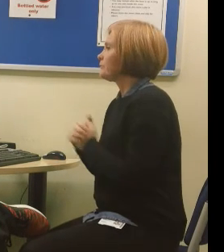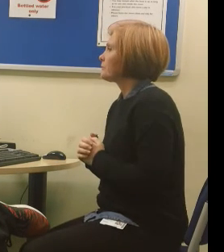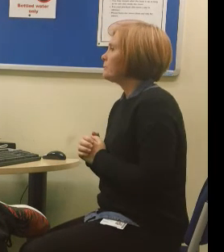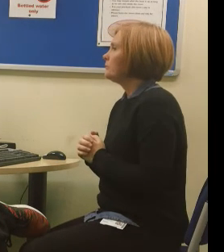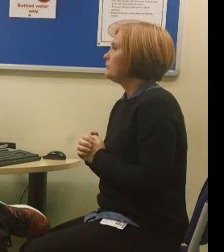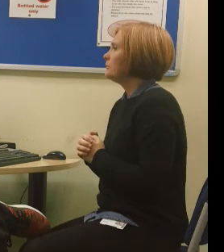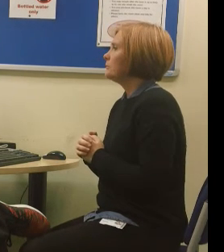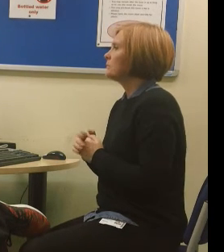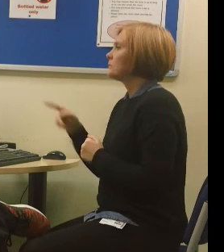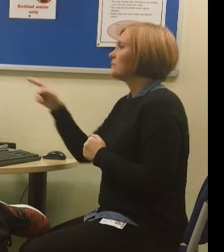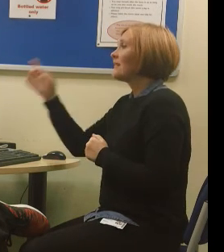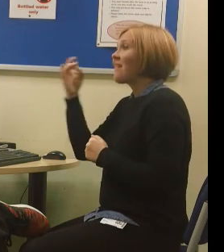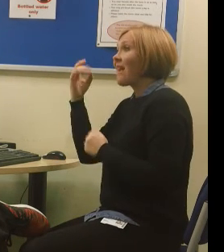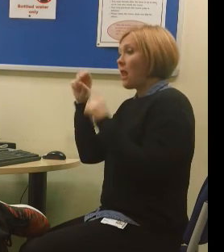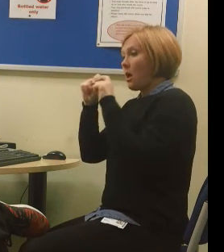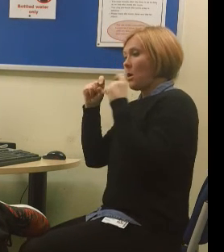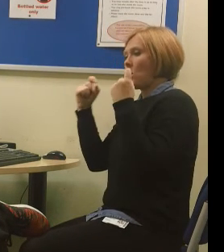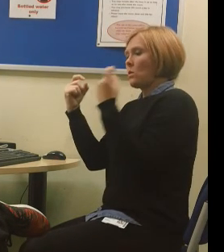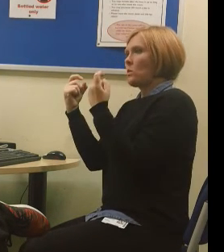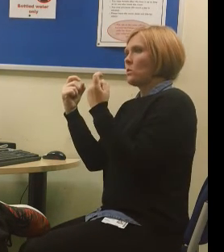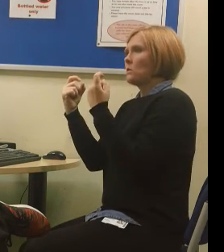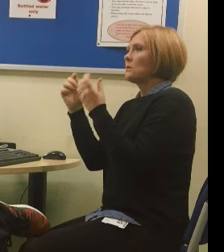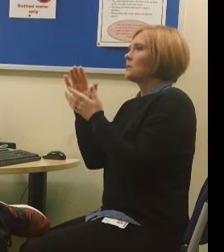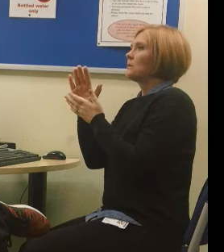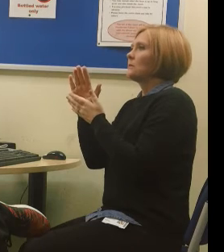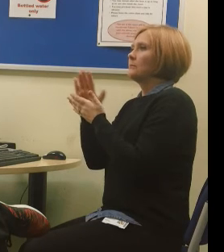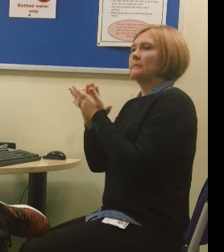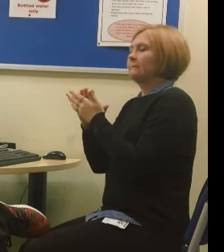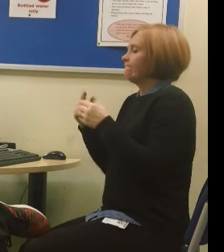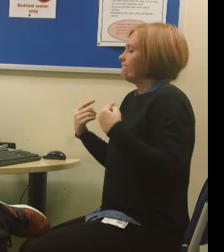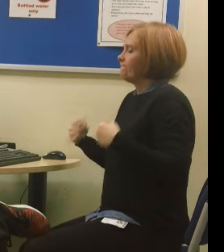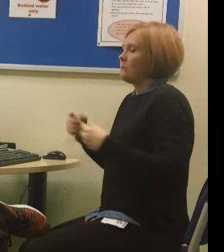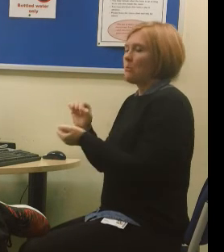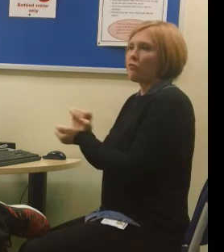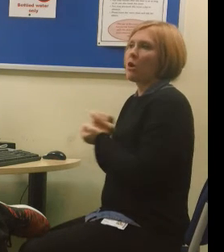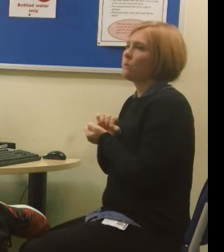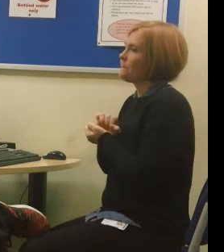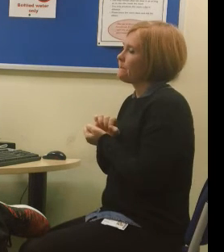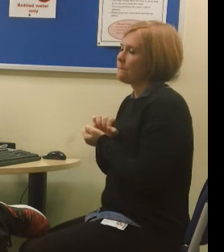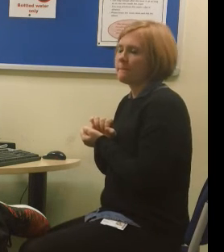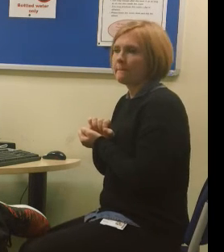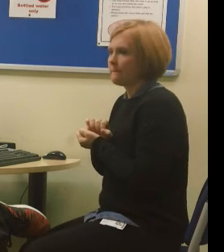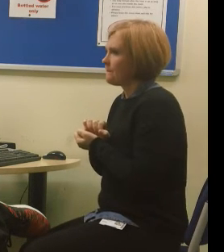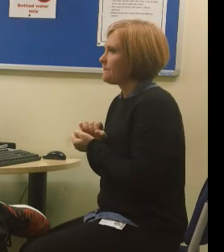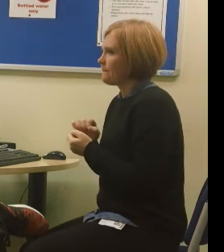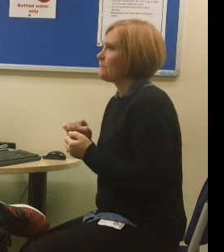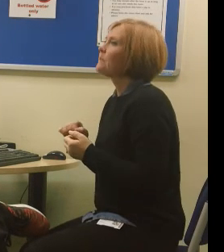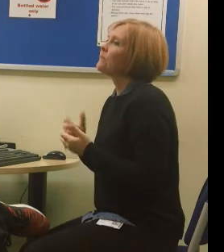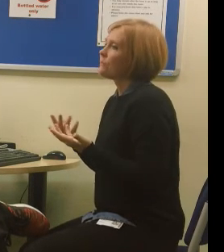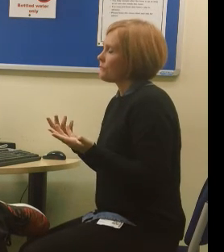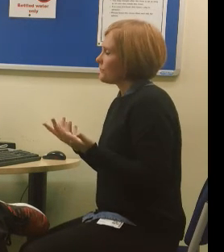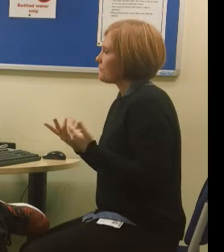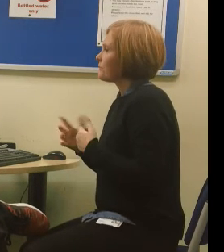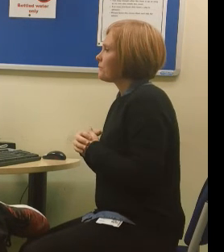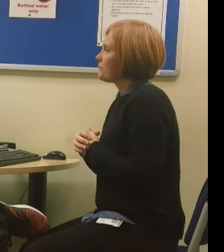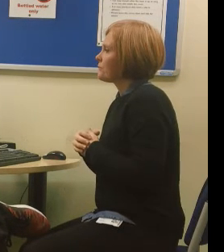reference-only items which are marked with a yellow strip, and they can't be borrowed at all. As well as the book stock, we've also got a large selection